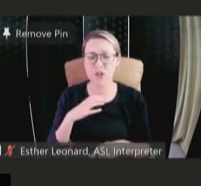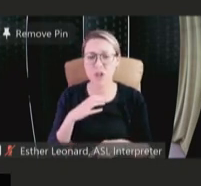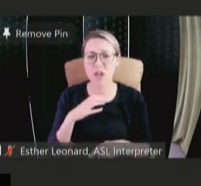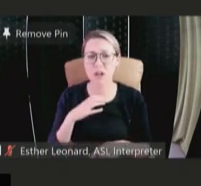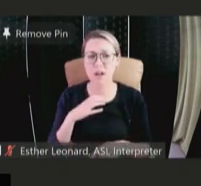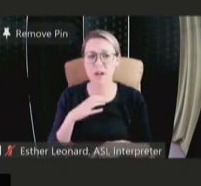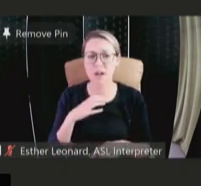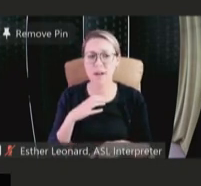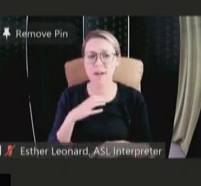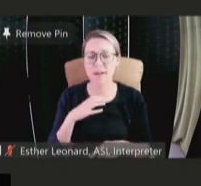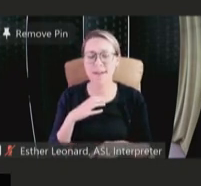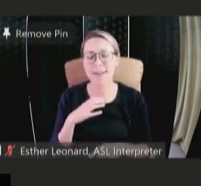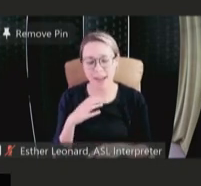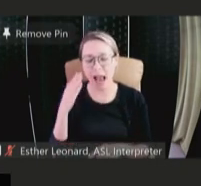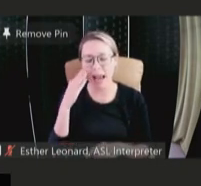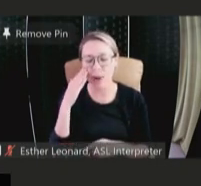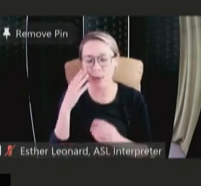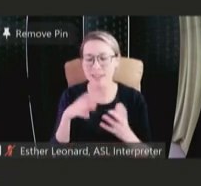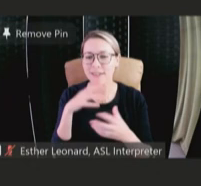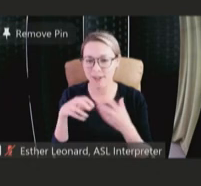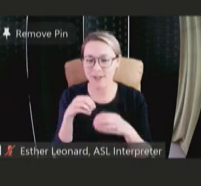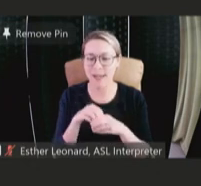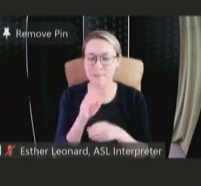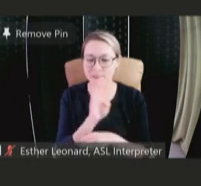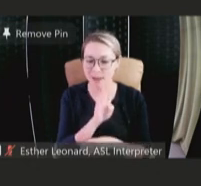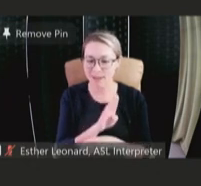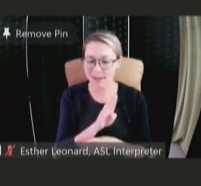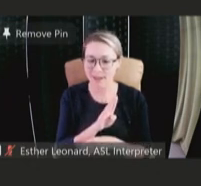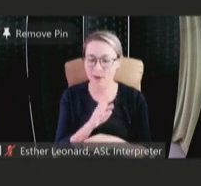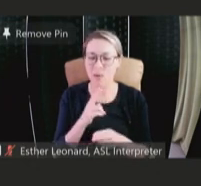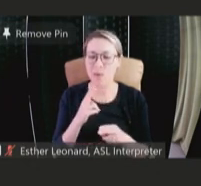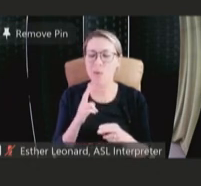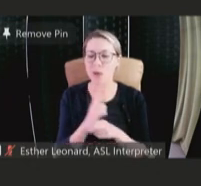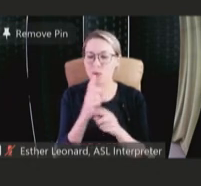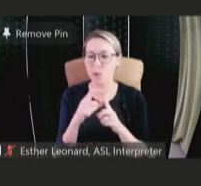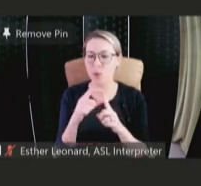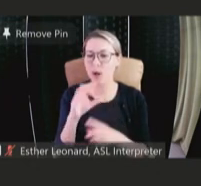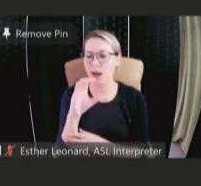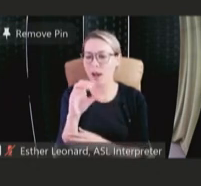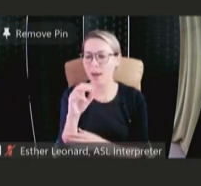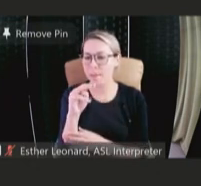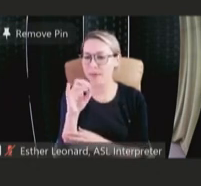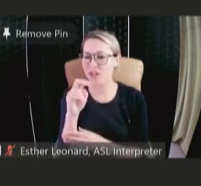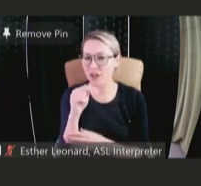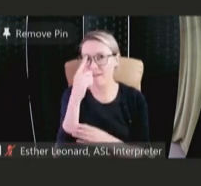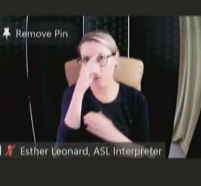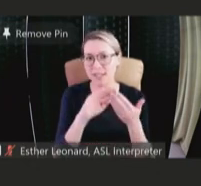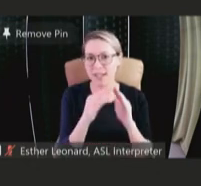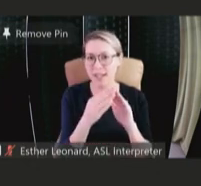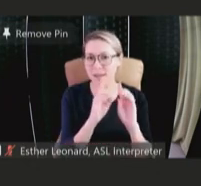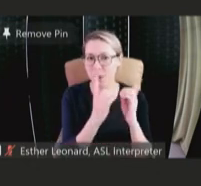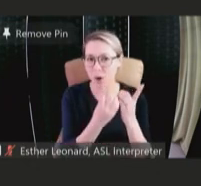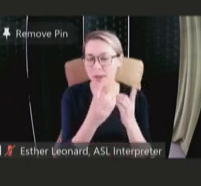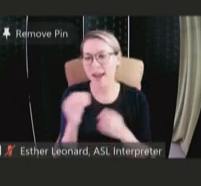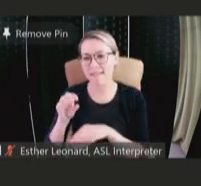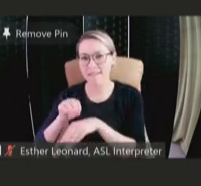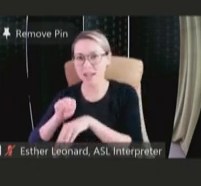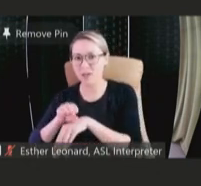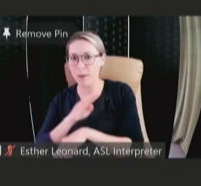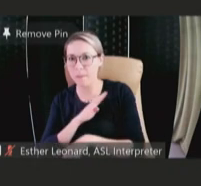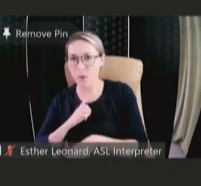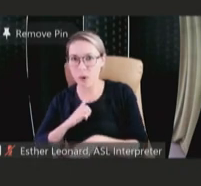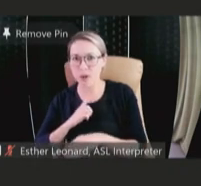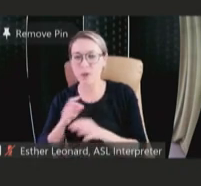I know it's confusing here in Boston where we use the name commission to describe the city department and advisory board to describe you